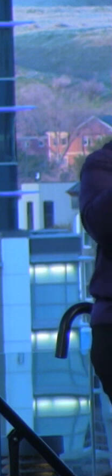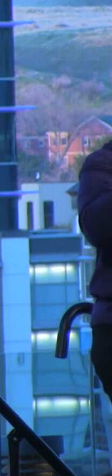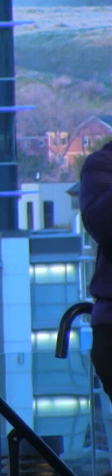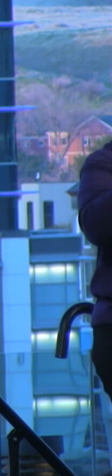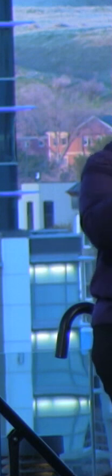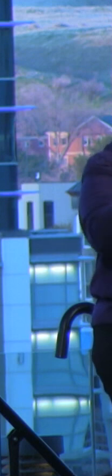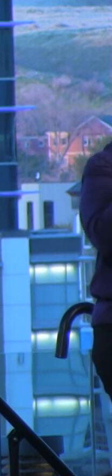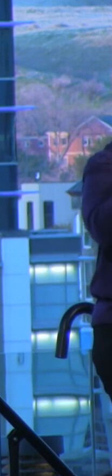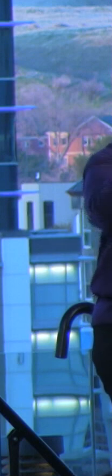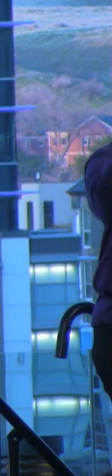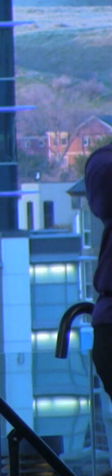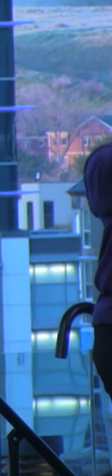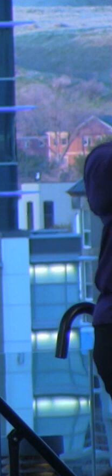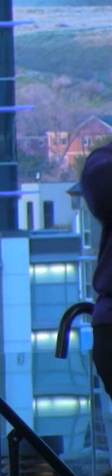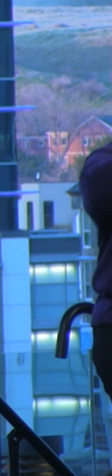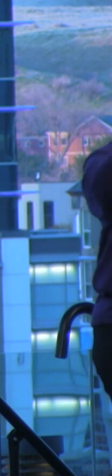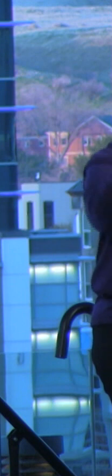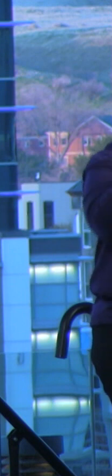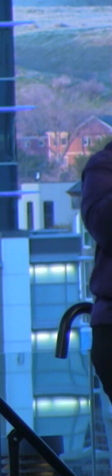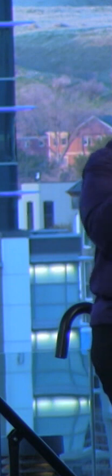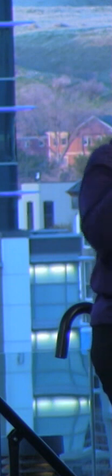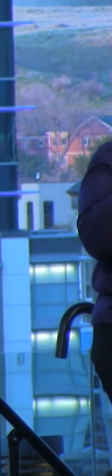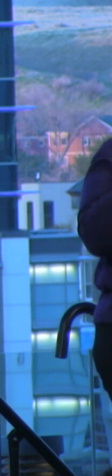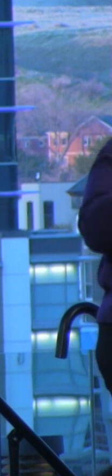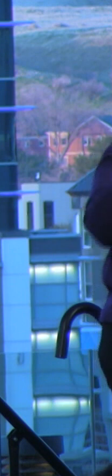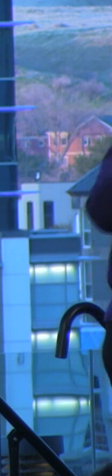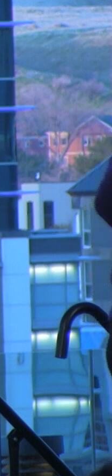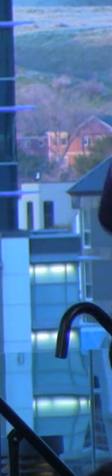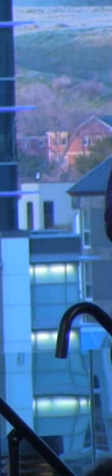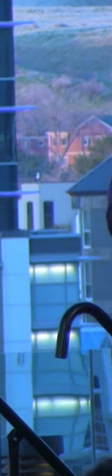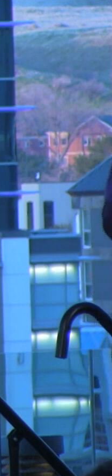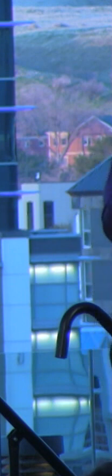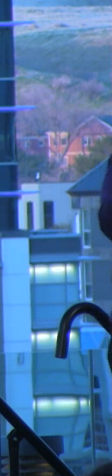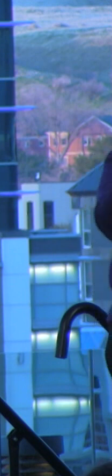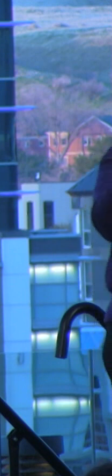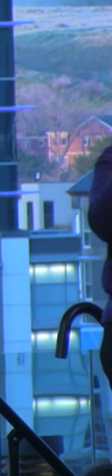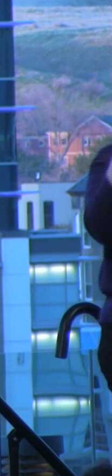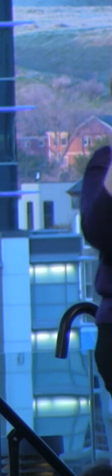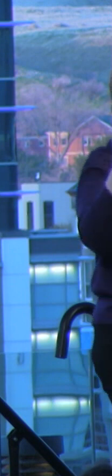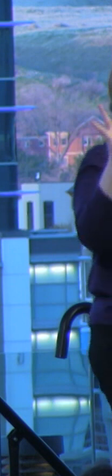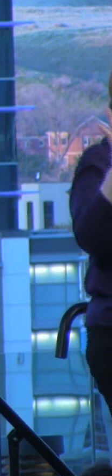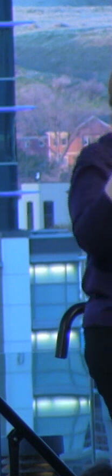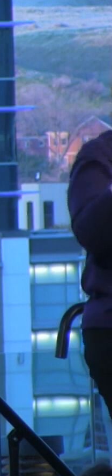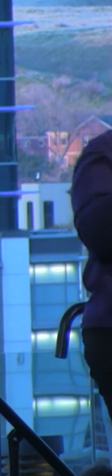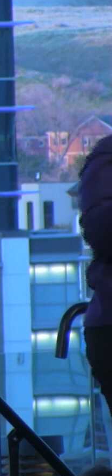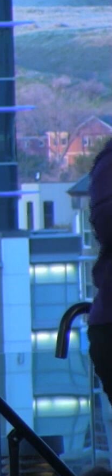think of it as the Oregon version of Idaho City.